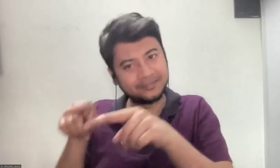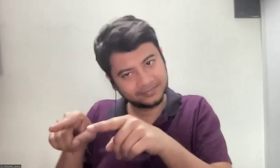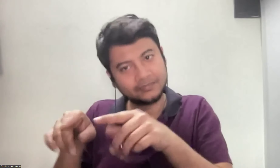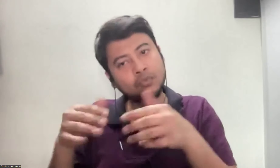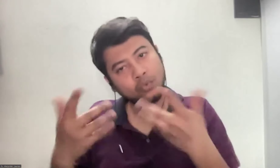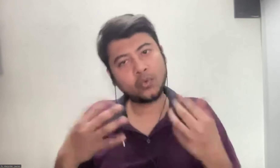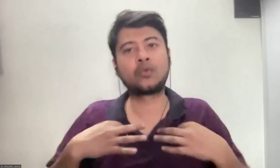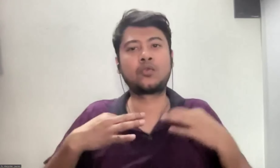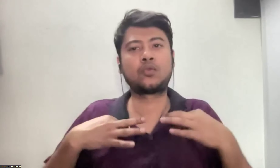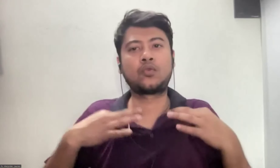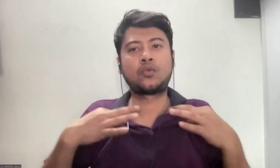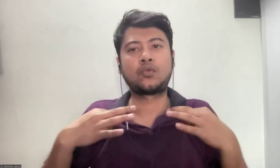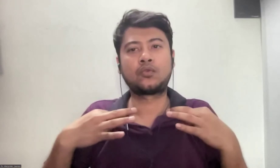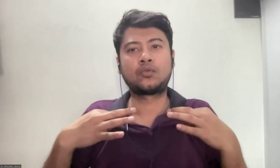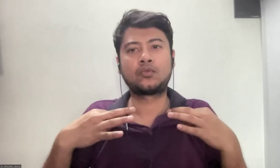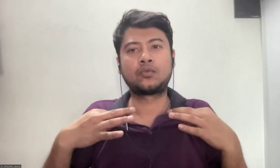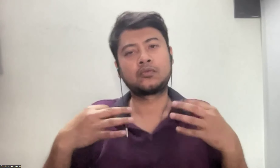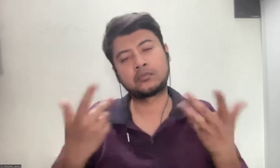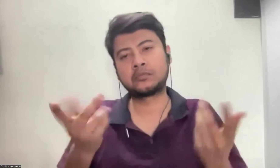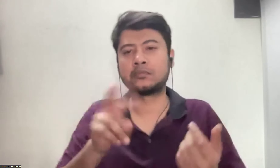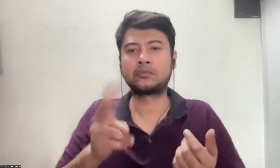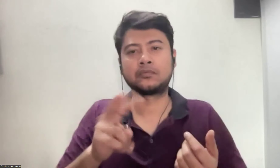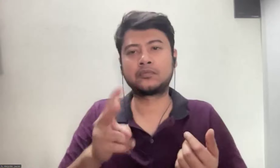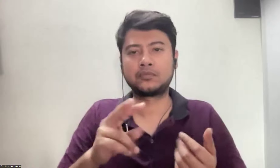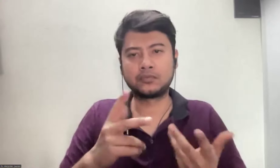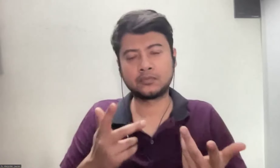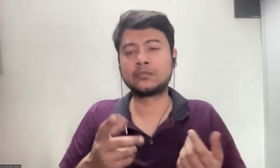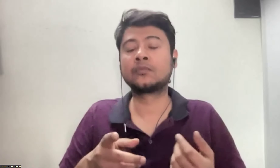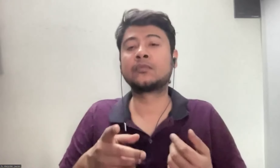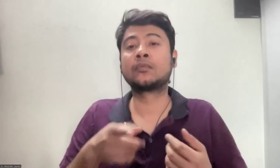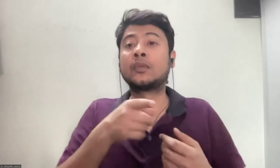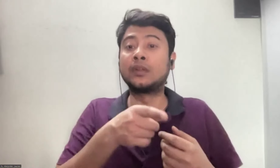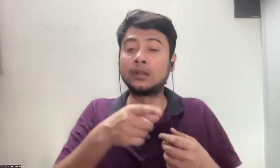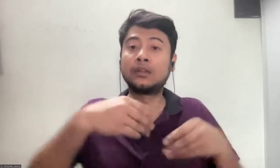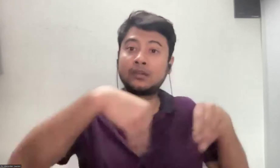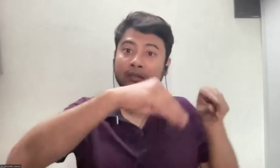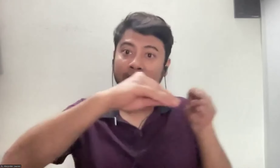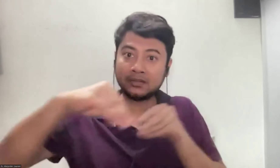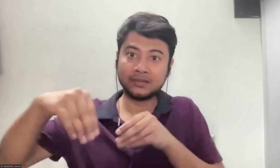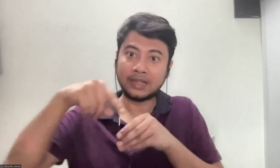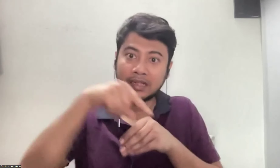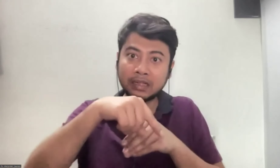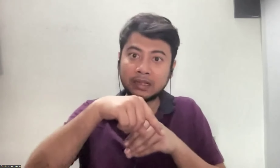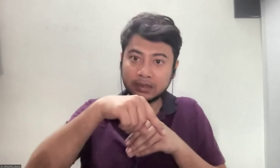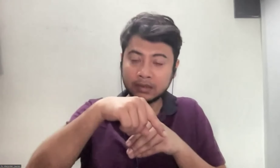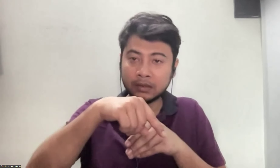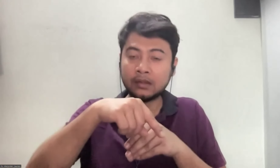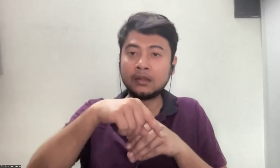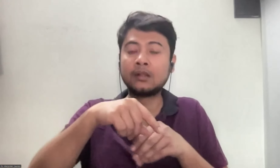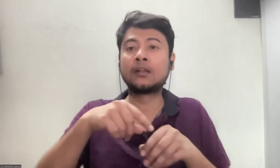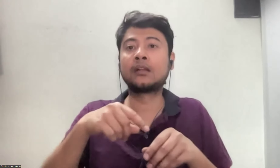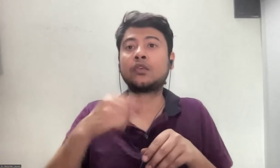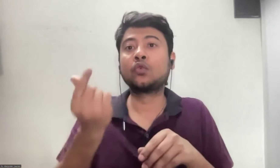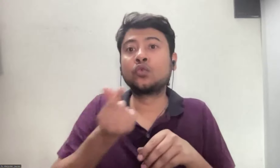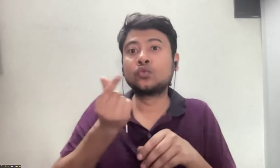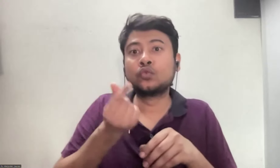sit in front of TV and you're watching TV programs by sitting on it. Don't do that. Keep a mat which is specifically only